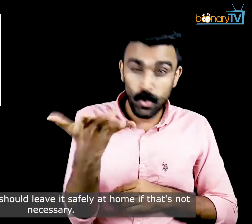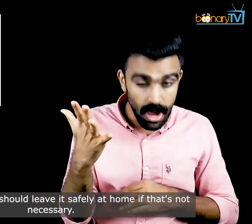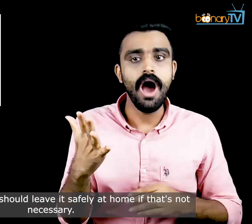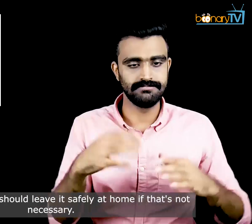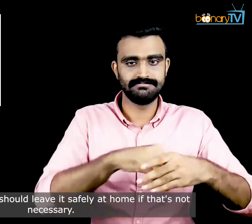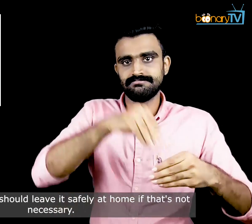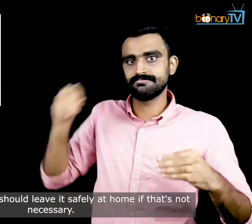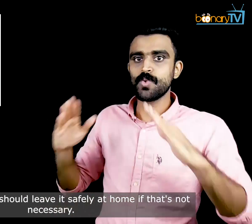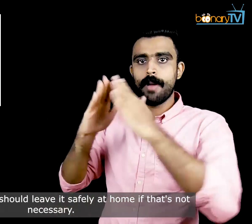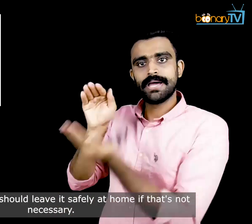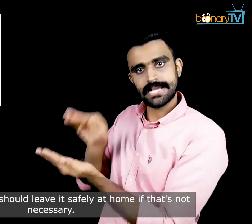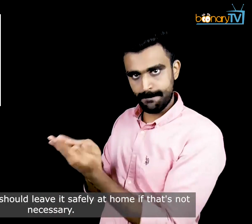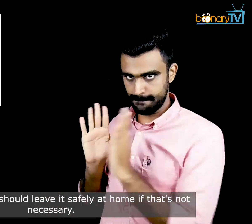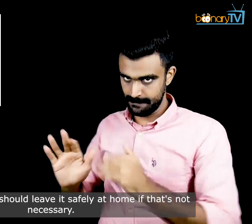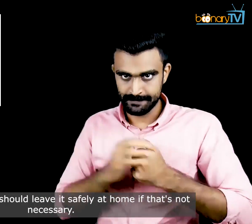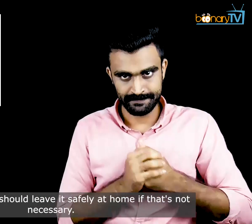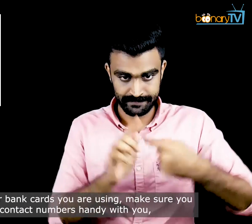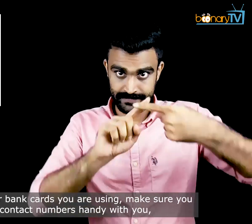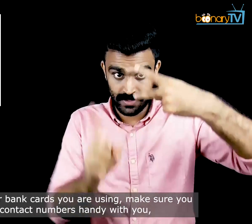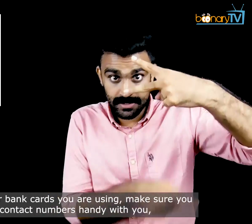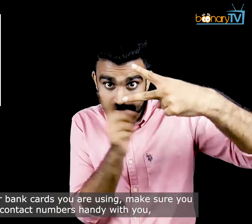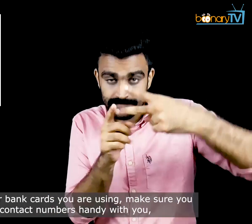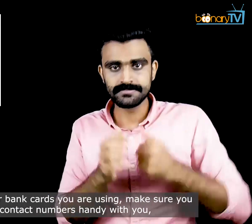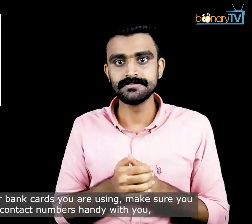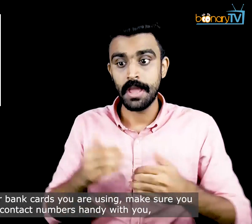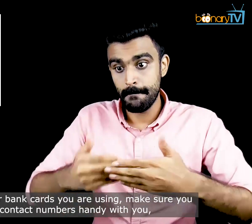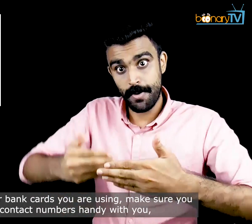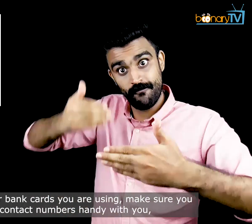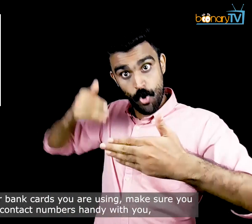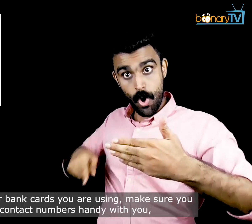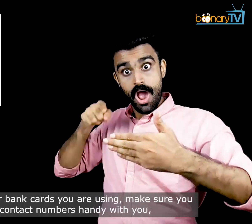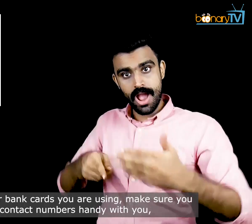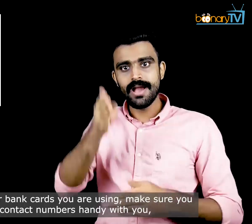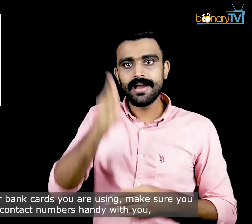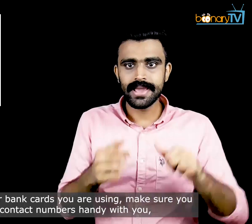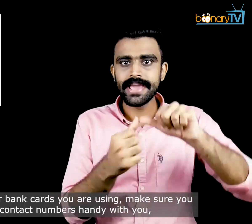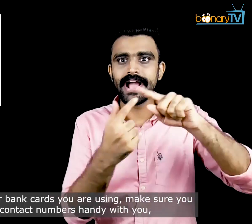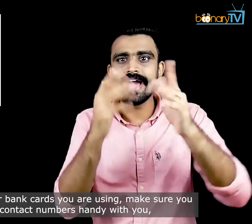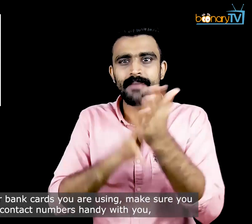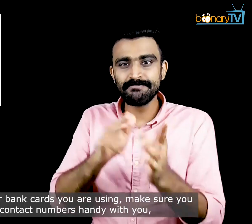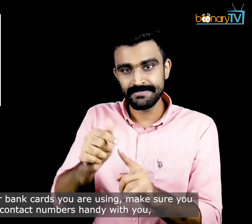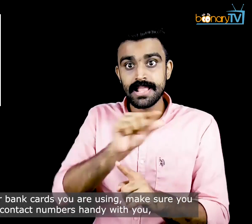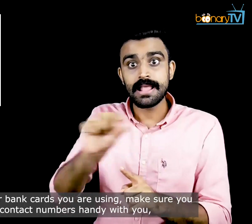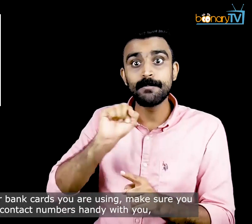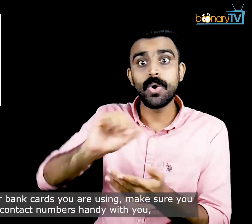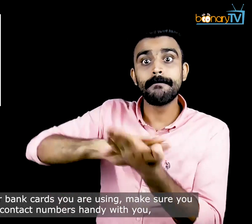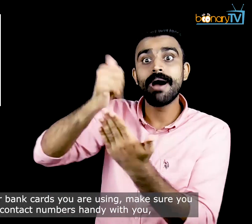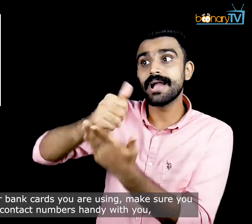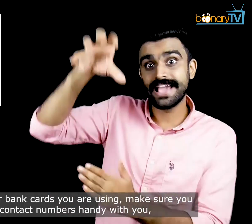at home if that's not necessary. Secondly, whichever bank cards you are using, make sure you keep their contact numbers